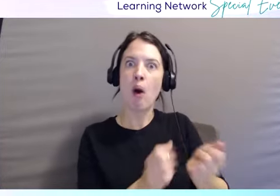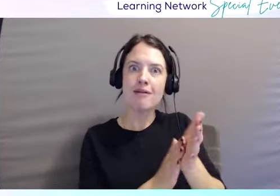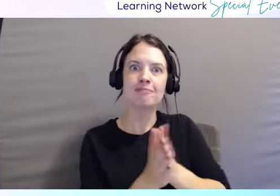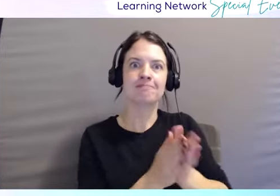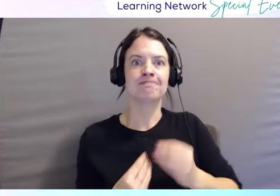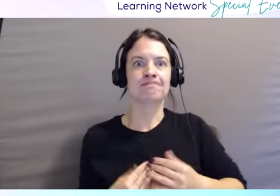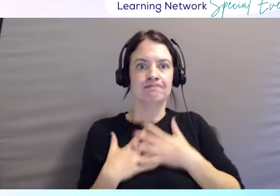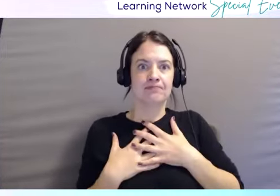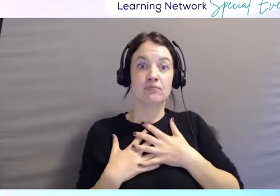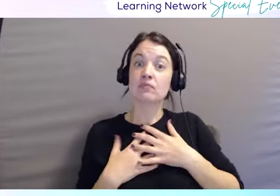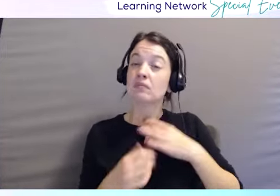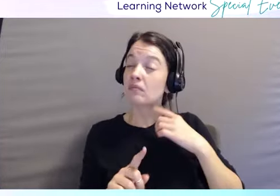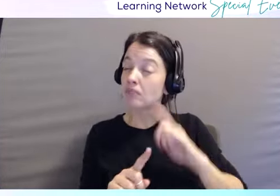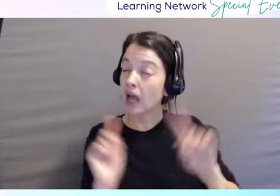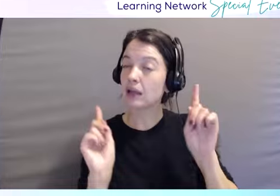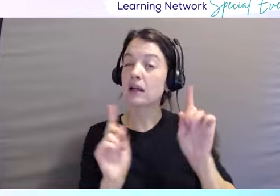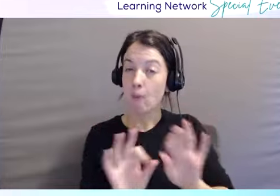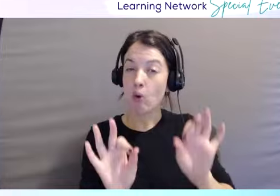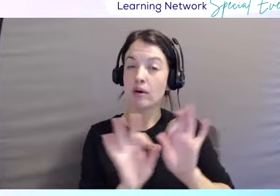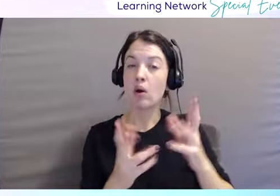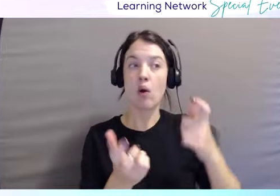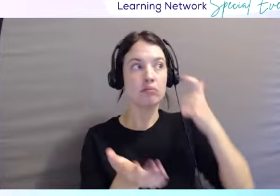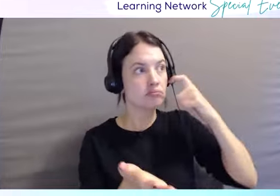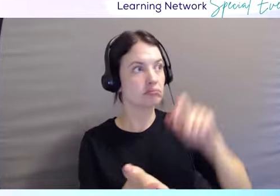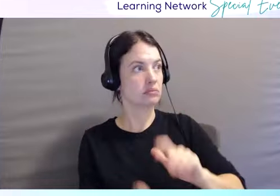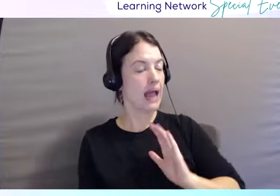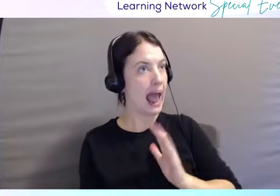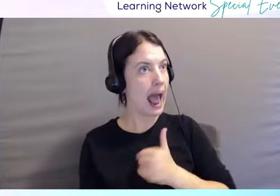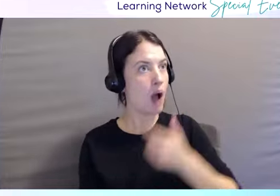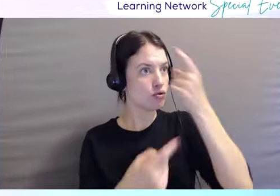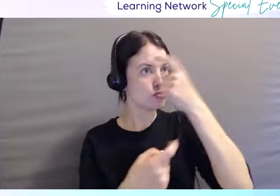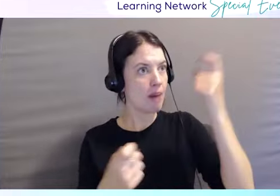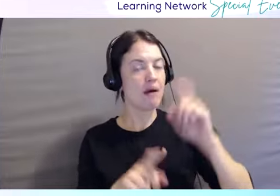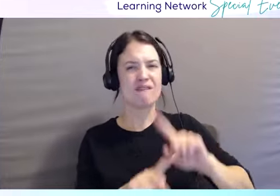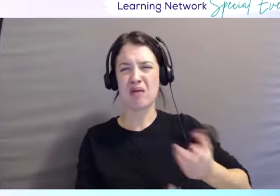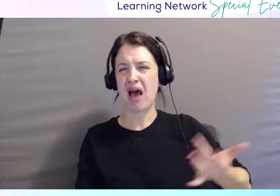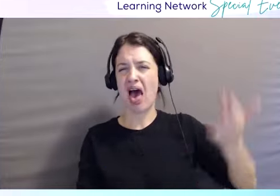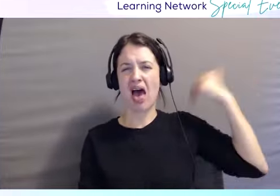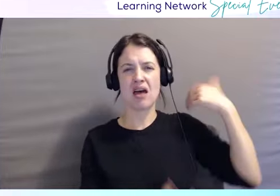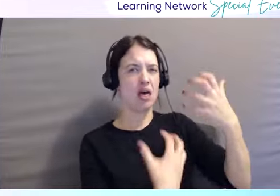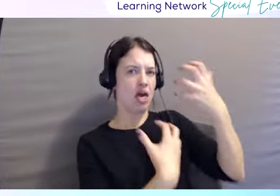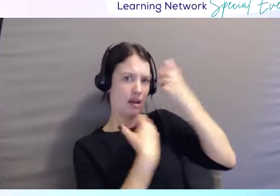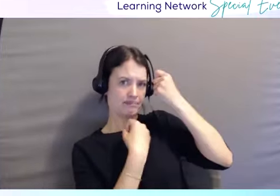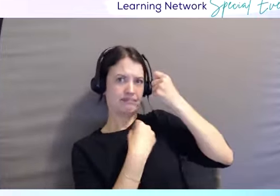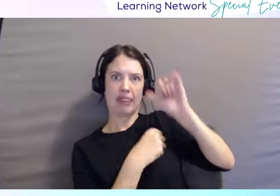trauma and intergenerational effects of trauma and colonialism. to be reflected